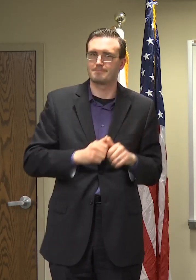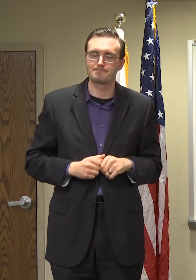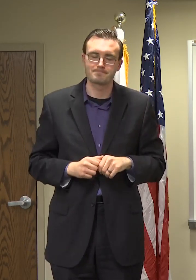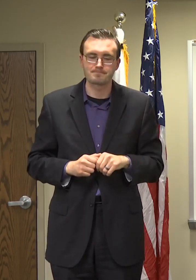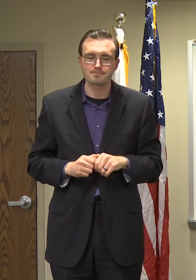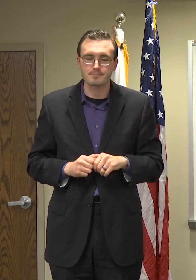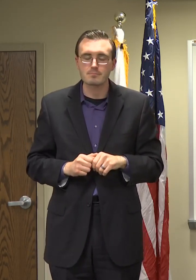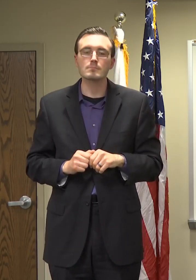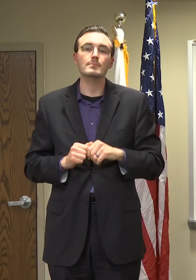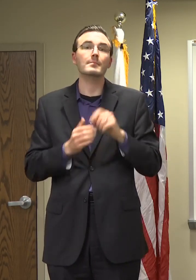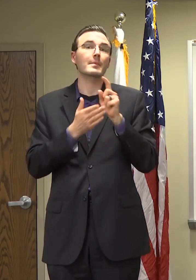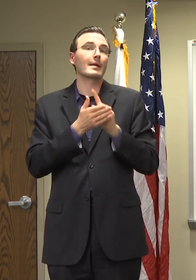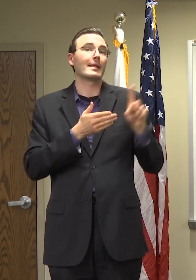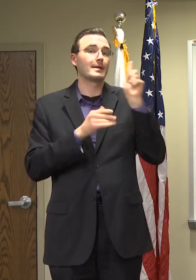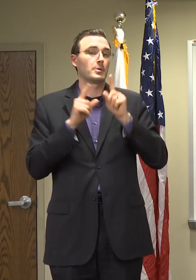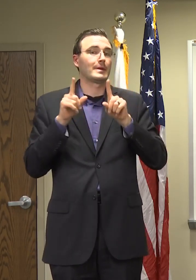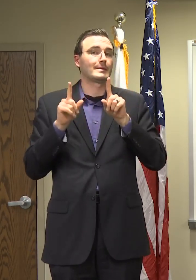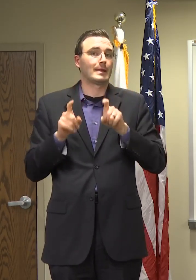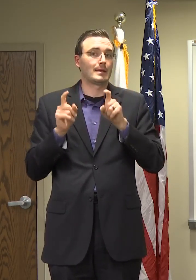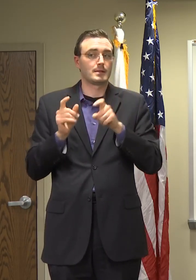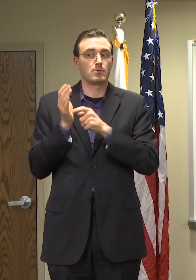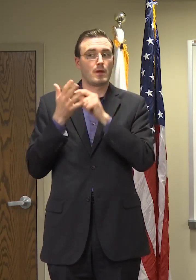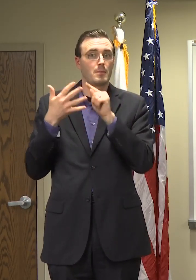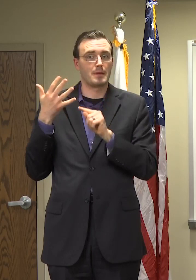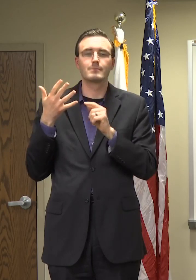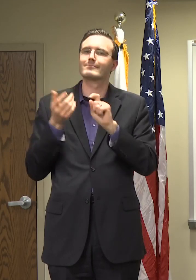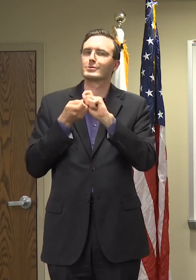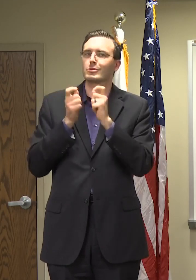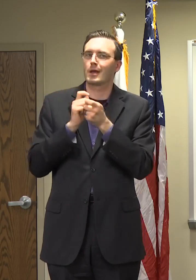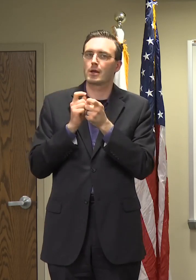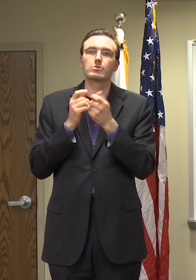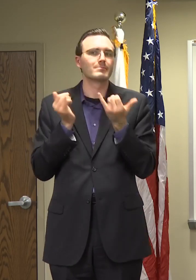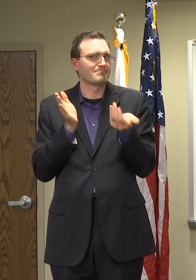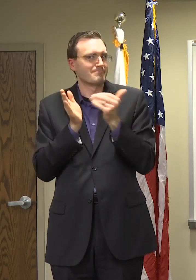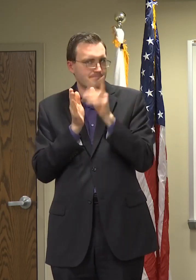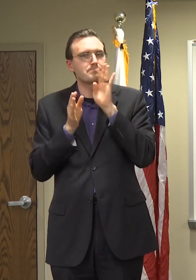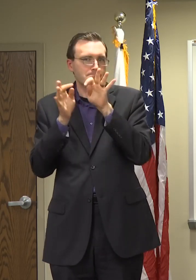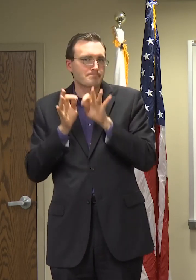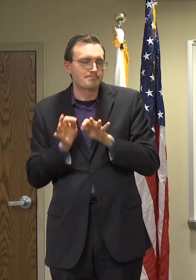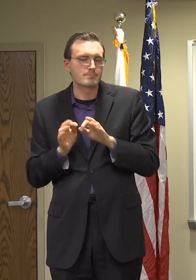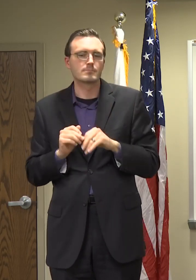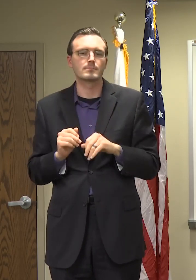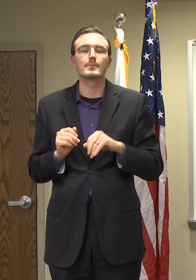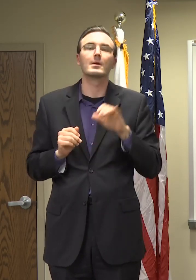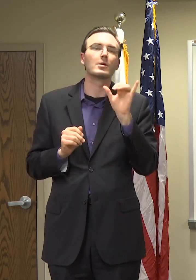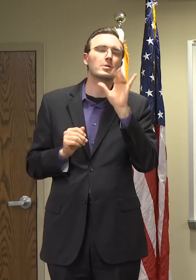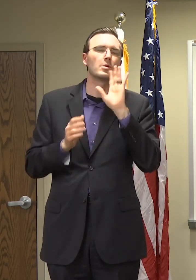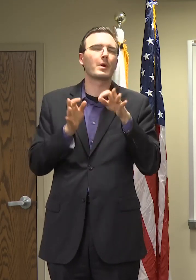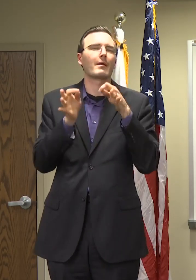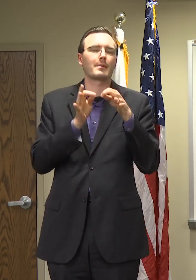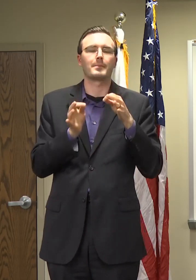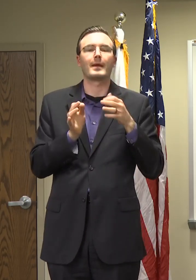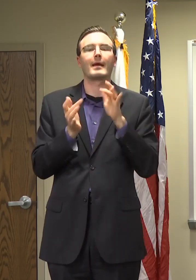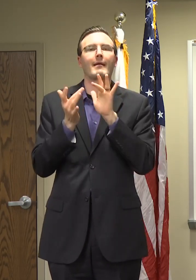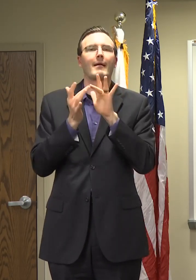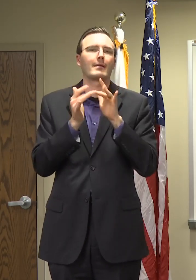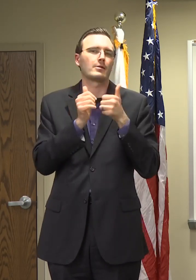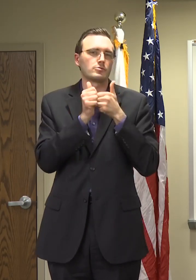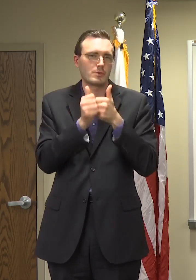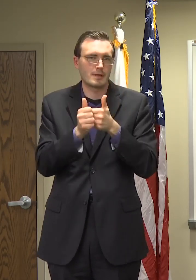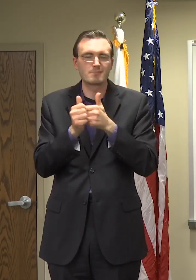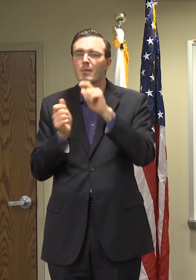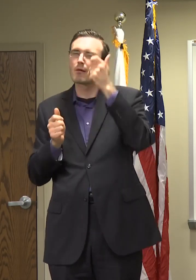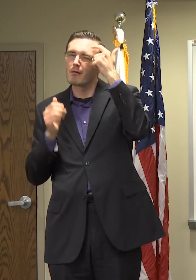week. So we can talk a little bit more about that, as well as contact tracing. If you listen to the governor today and Dr. Duffus, you